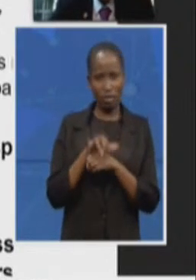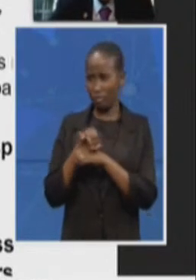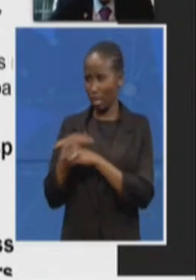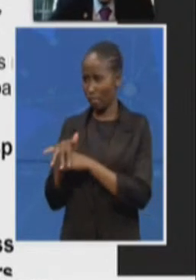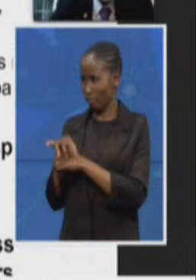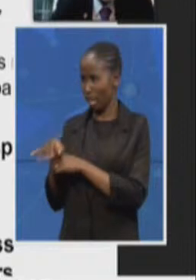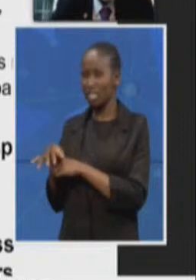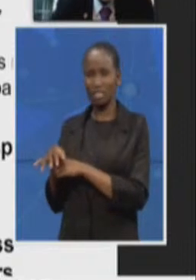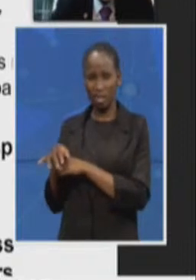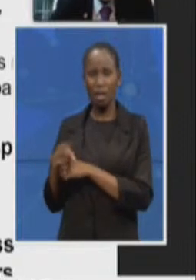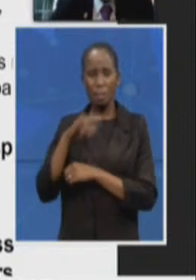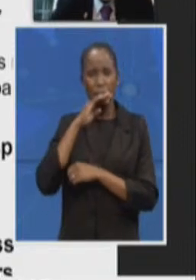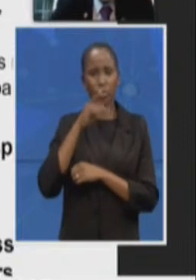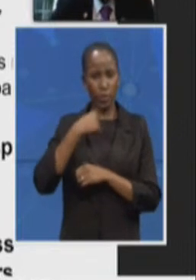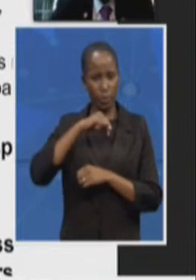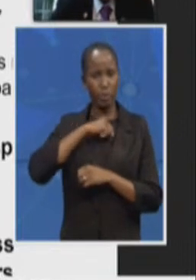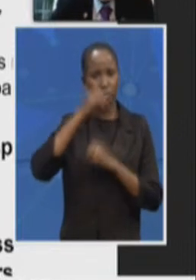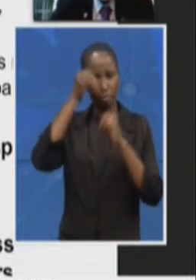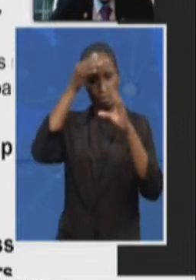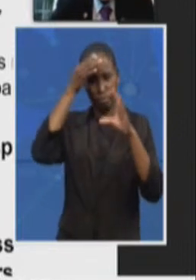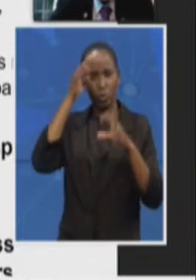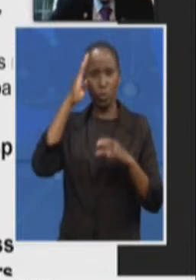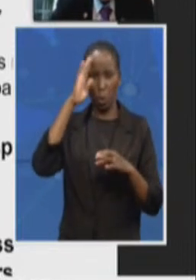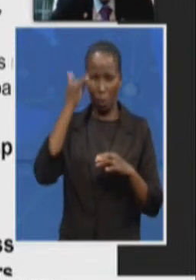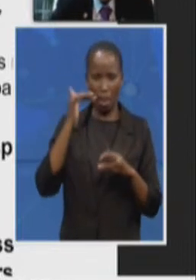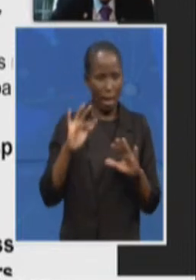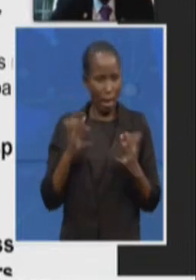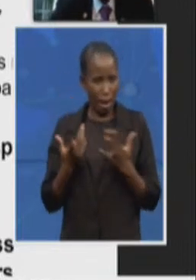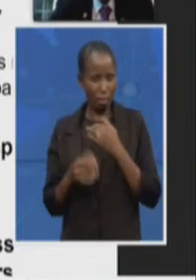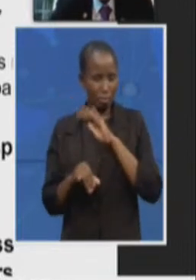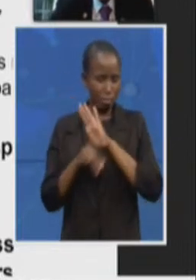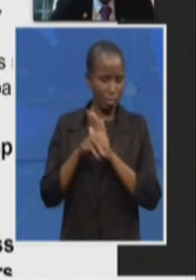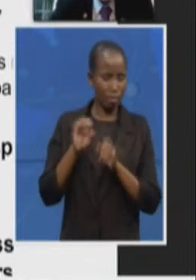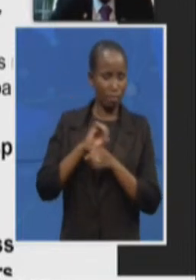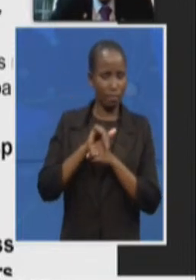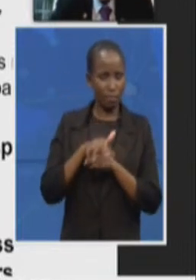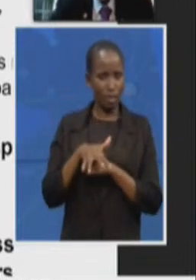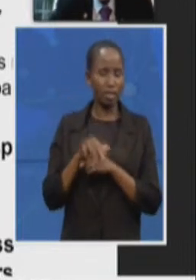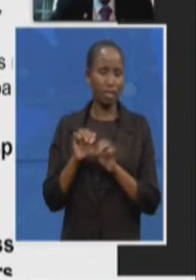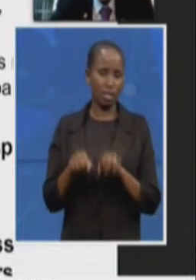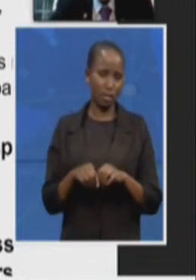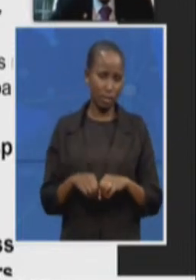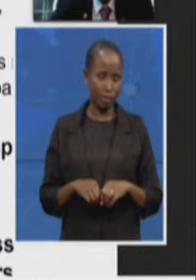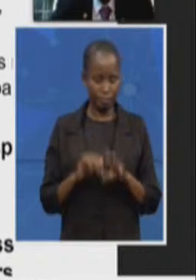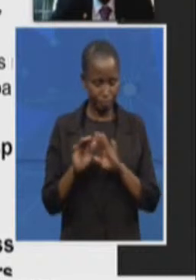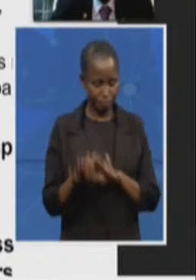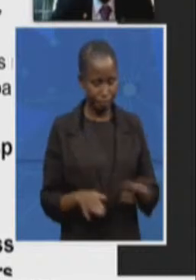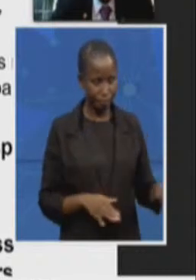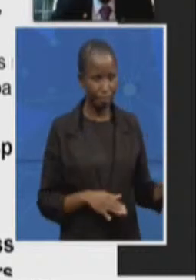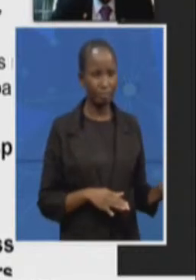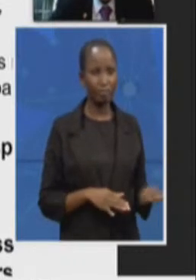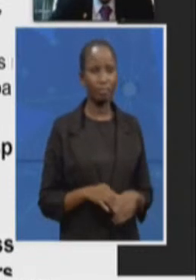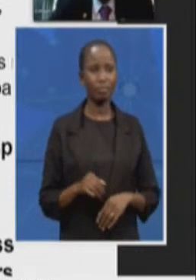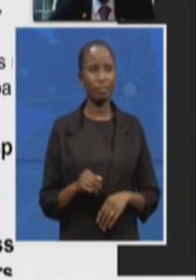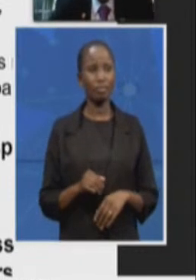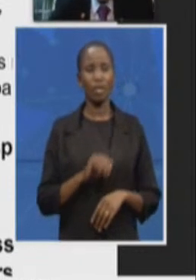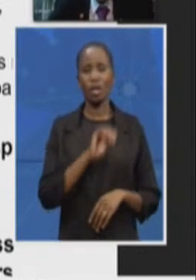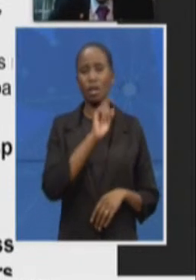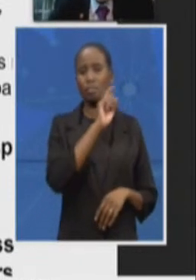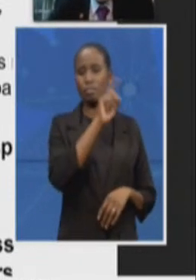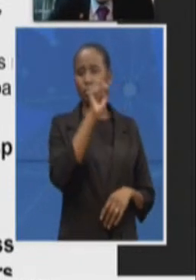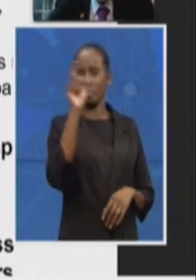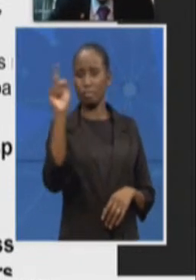with immune escape. Closing the borders has almost no benefit. No benefit for two reasons. As